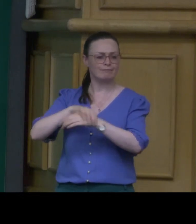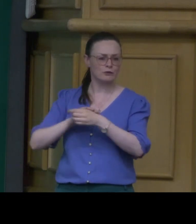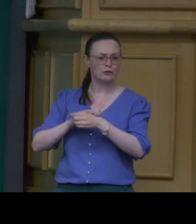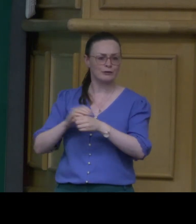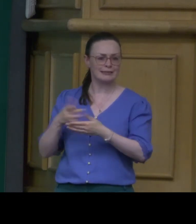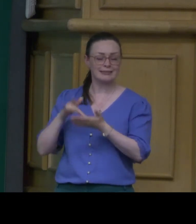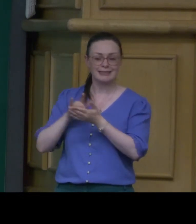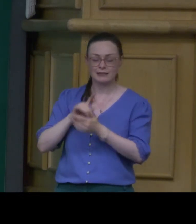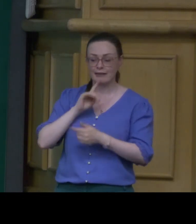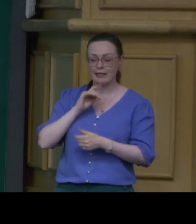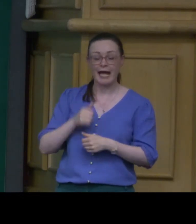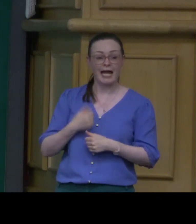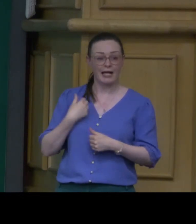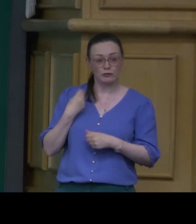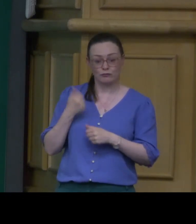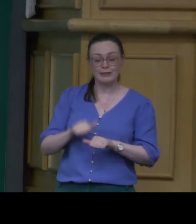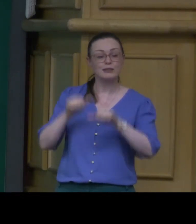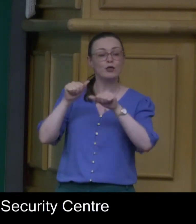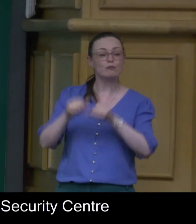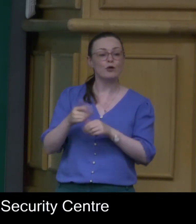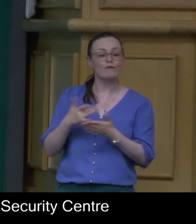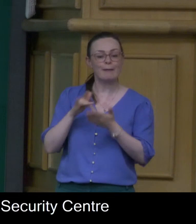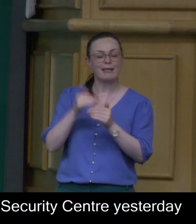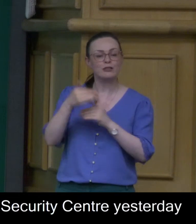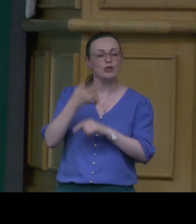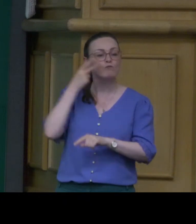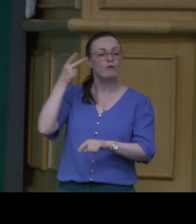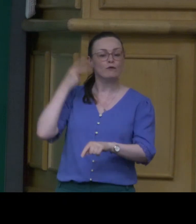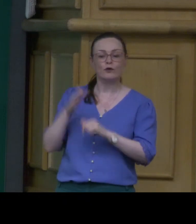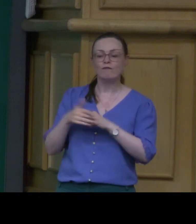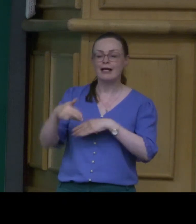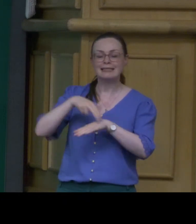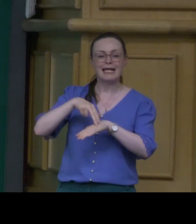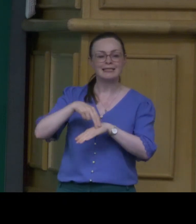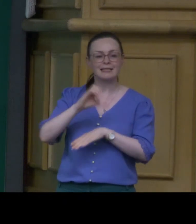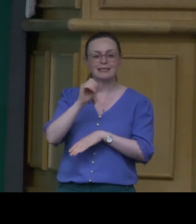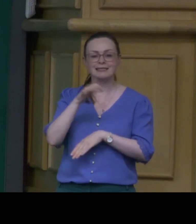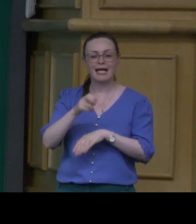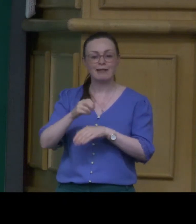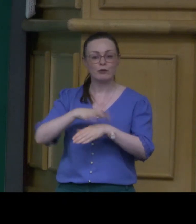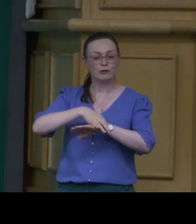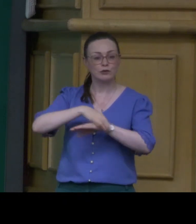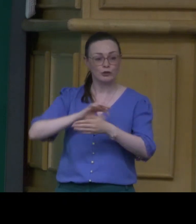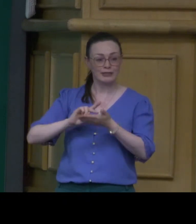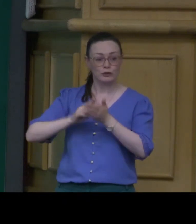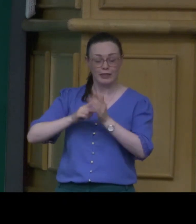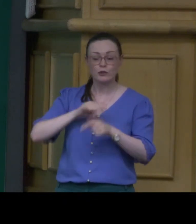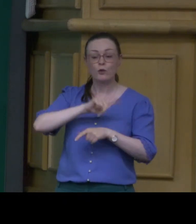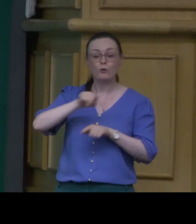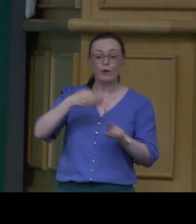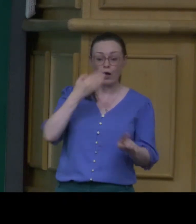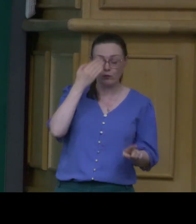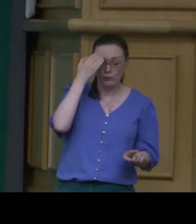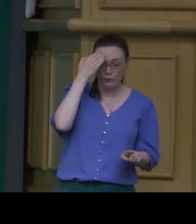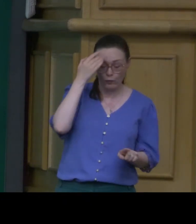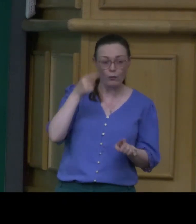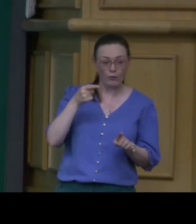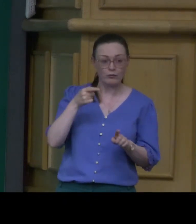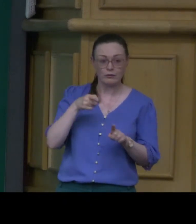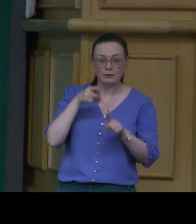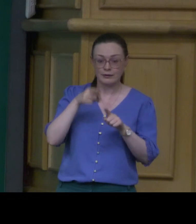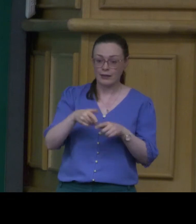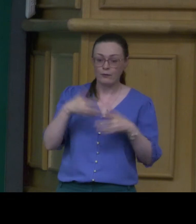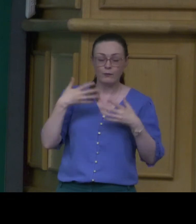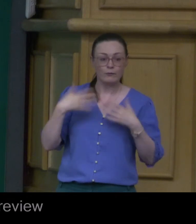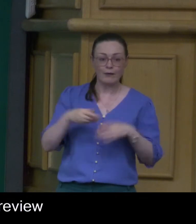today, approved the mid-term review of our National Cybersecurity Strategy. We all know the scale